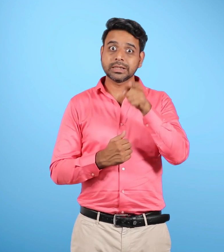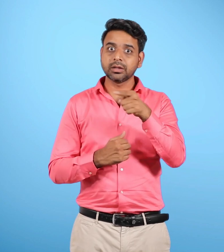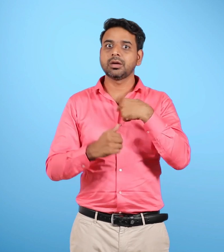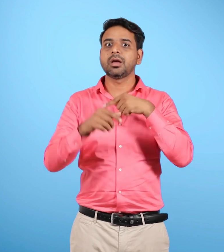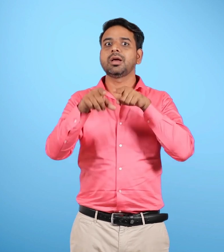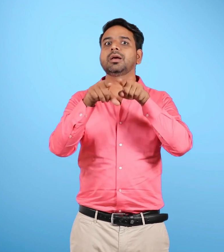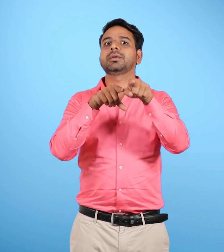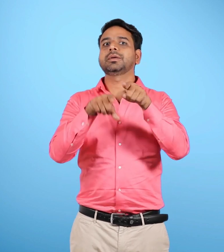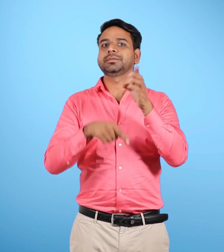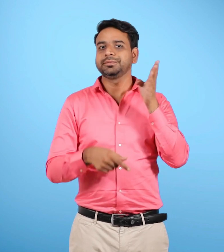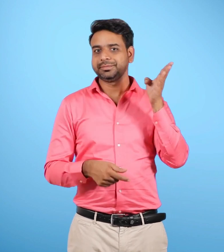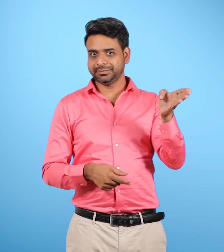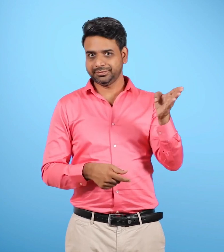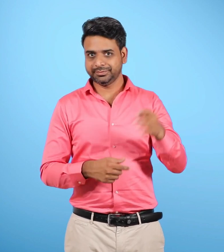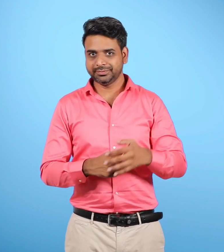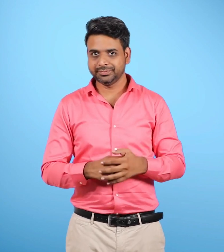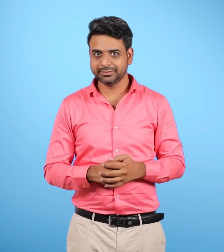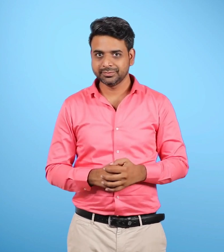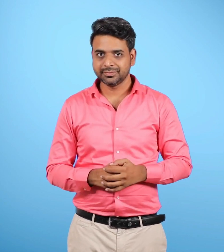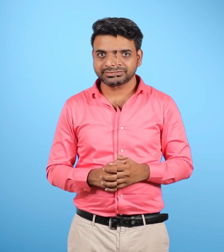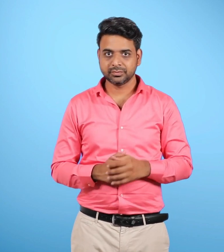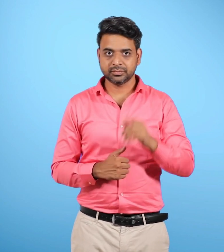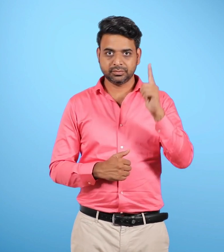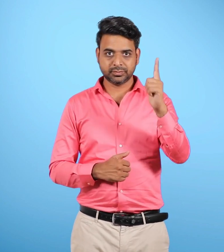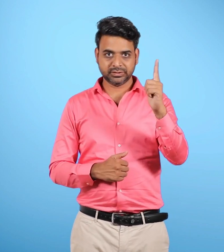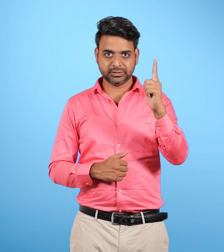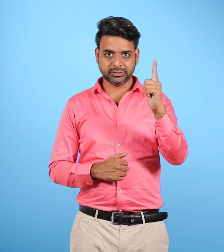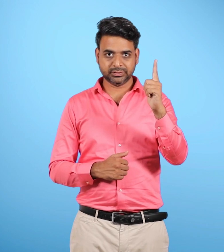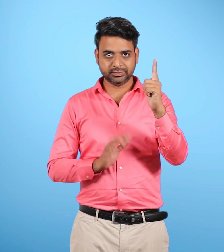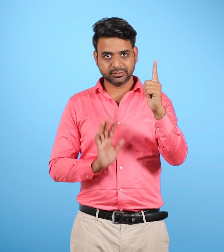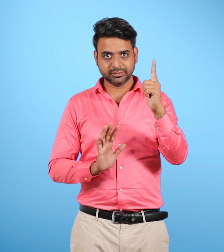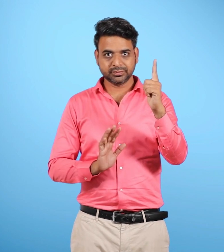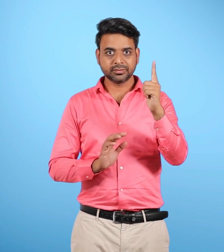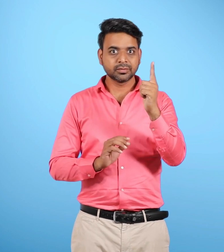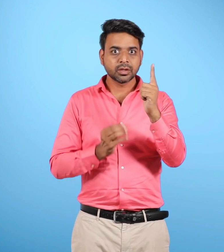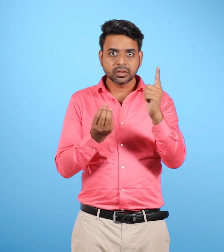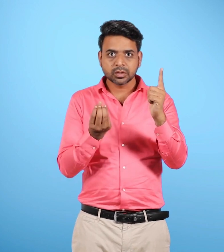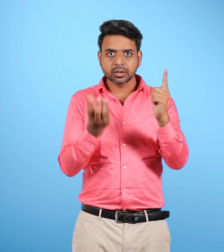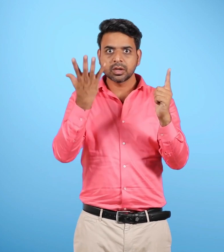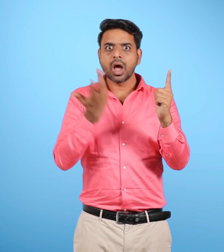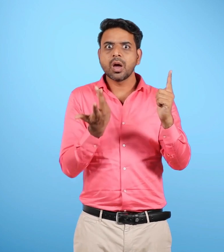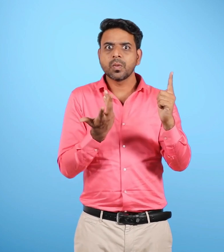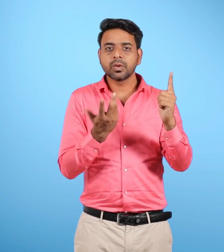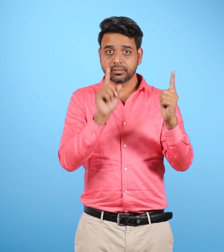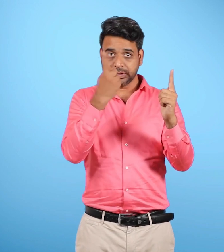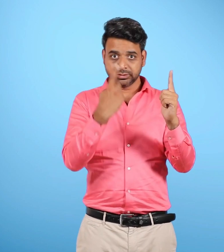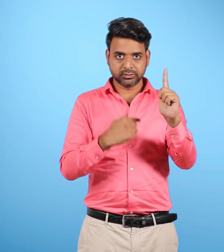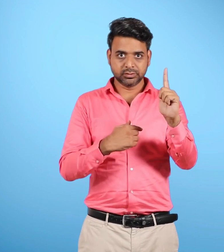Such an arrangement is an example of an electric circuit. The electric circuit provides a complete path for